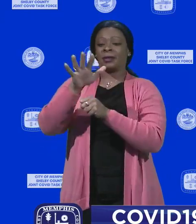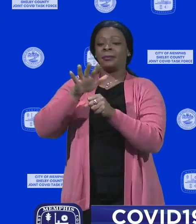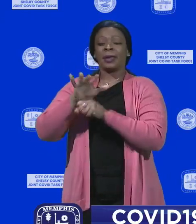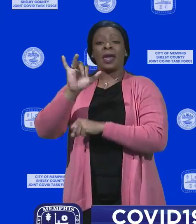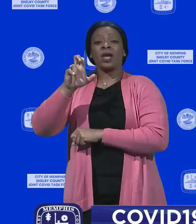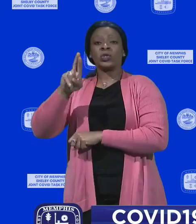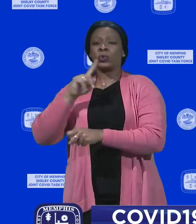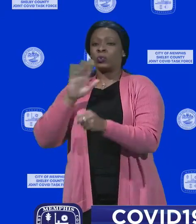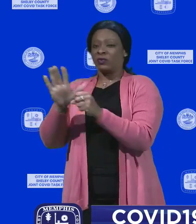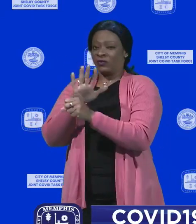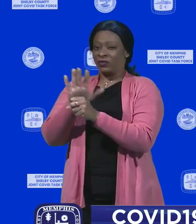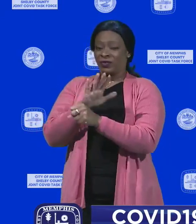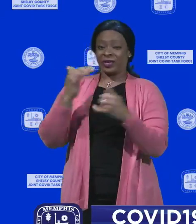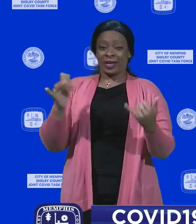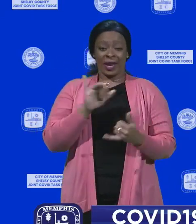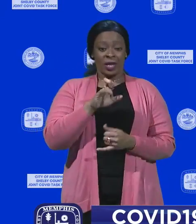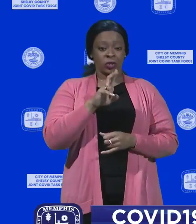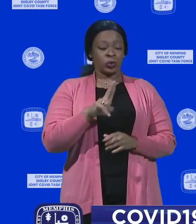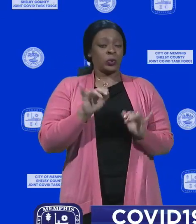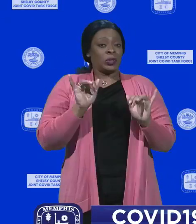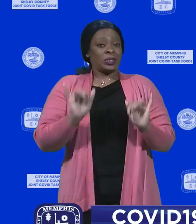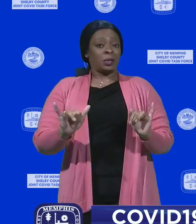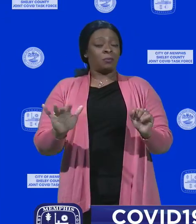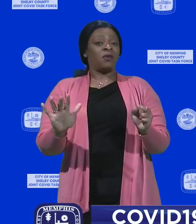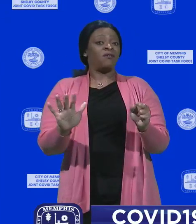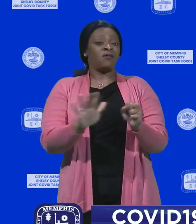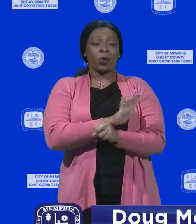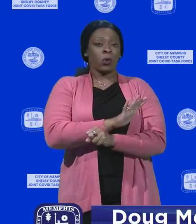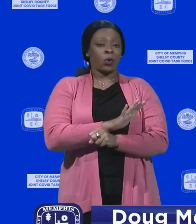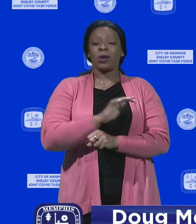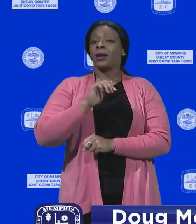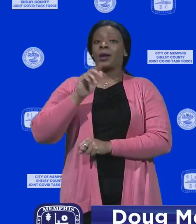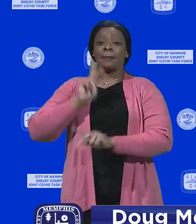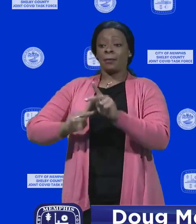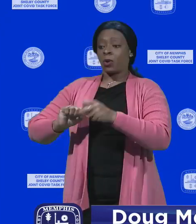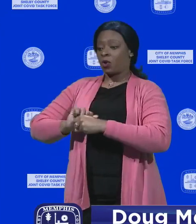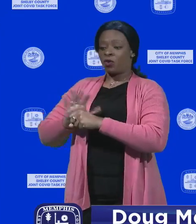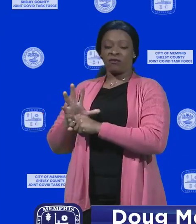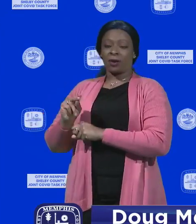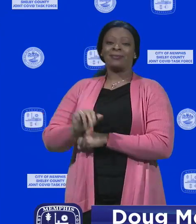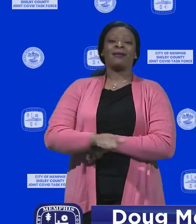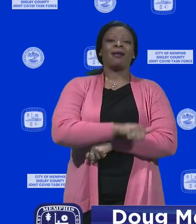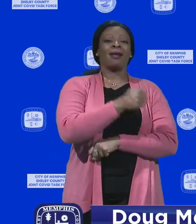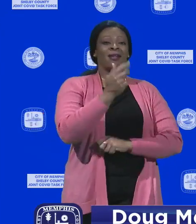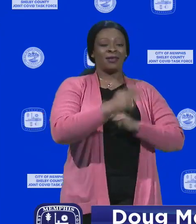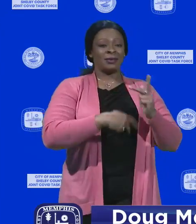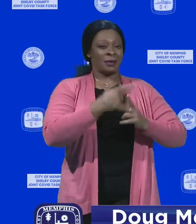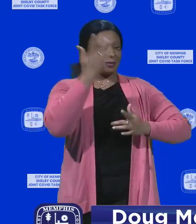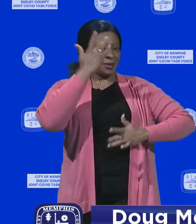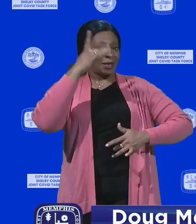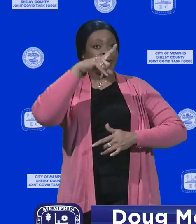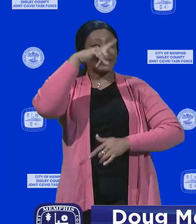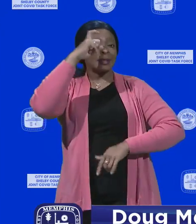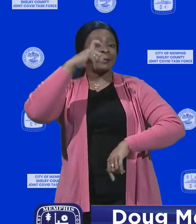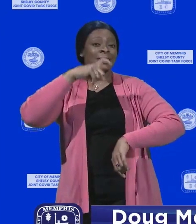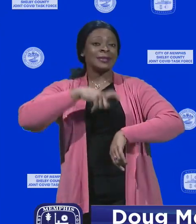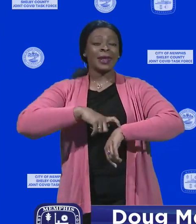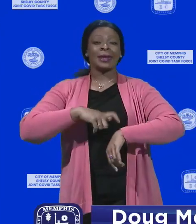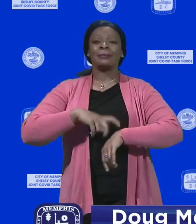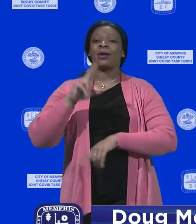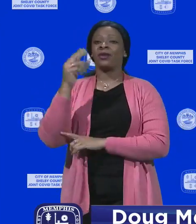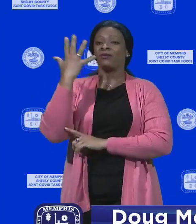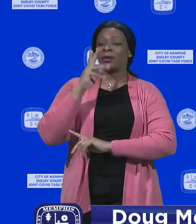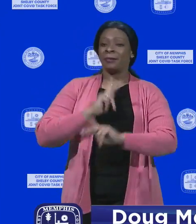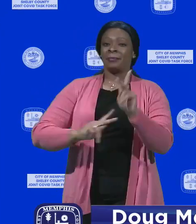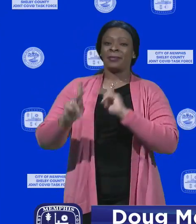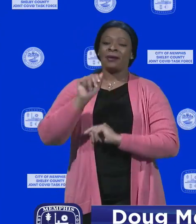full. Well, our ICUs remain full, just not with people with COVID. The summertime is a time, unfortunately,